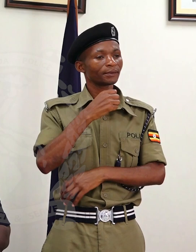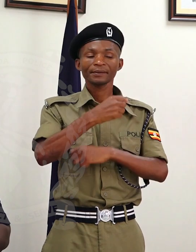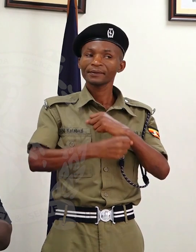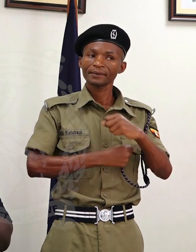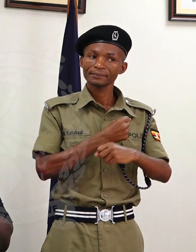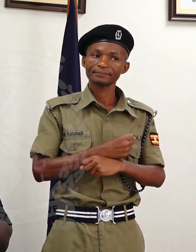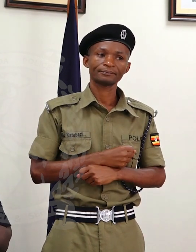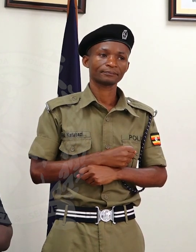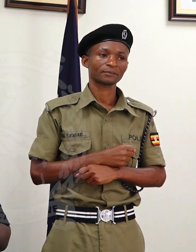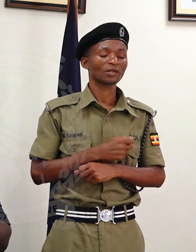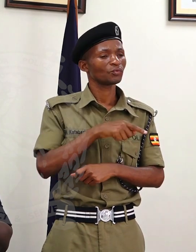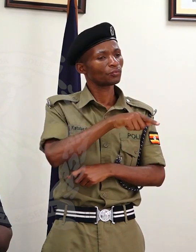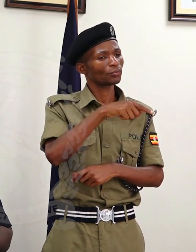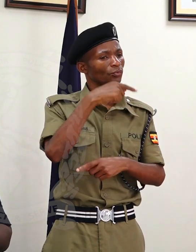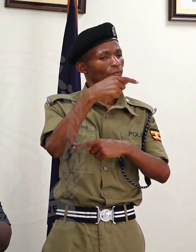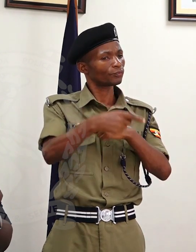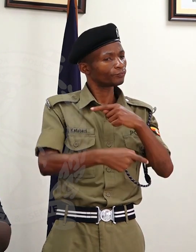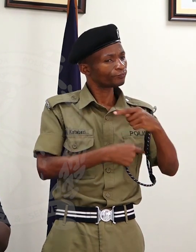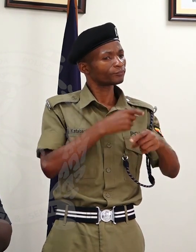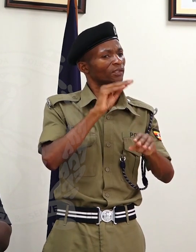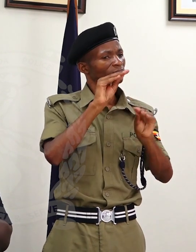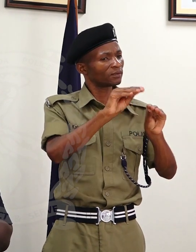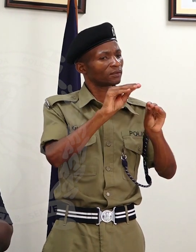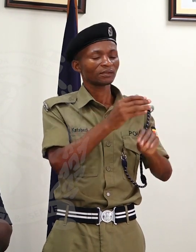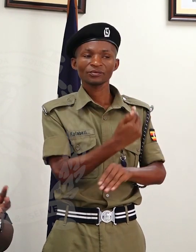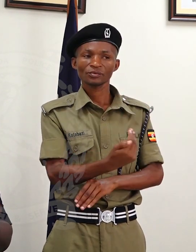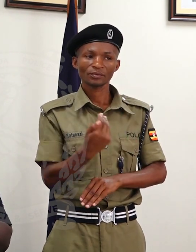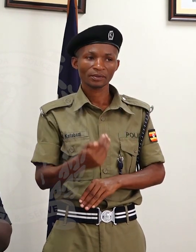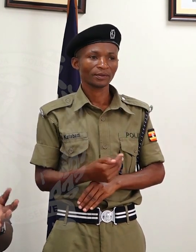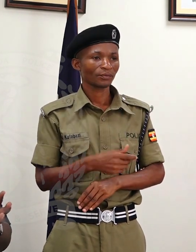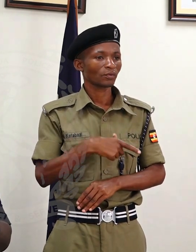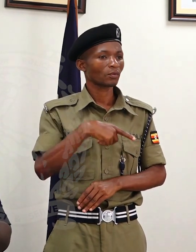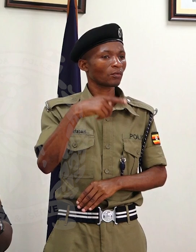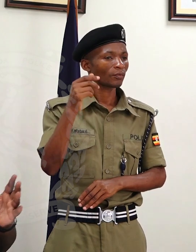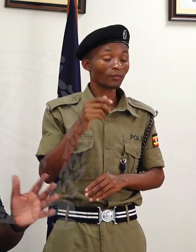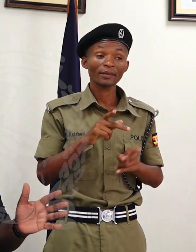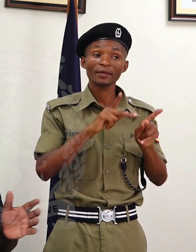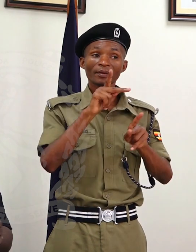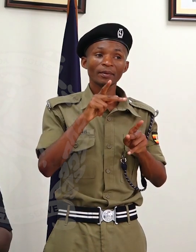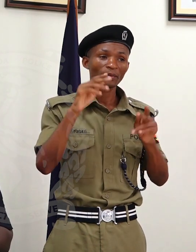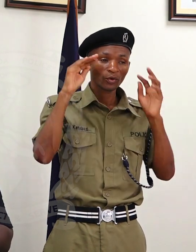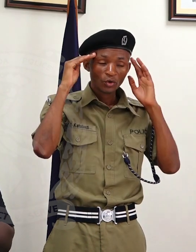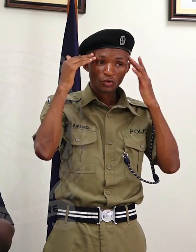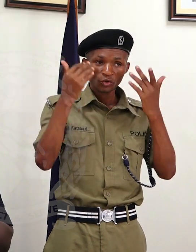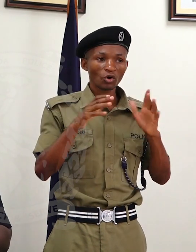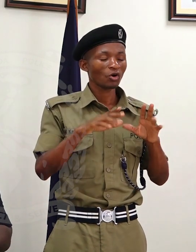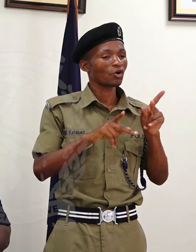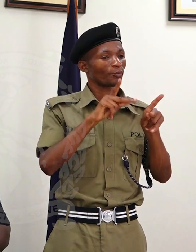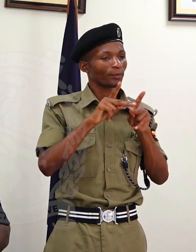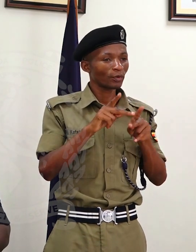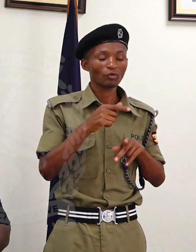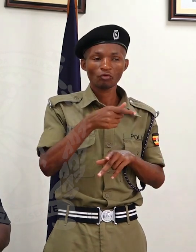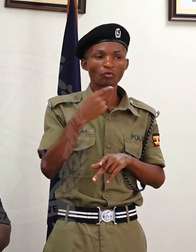that let they continue teaching their children to not to go out with strangers or with even people they know without